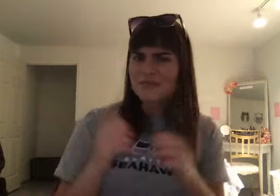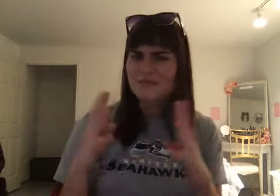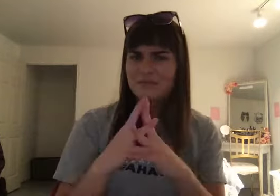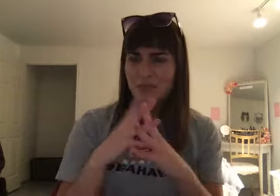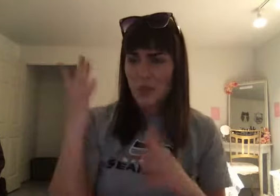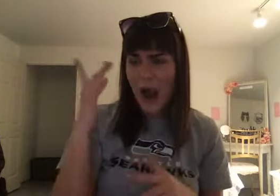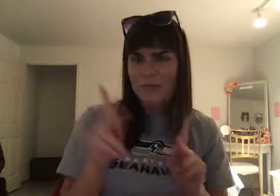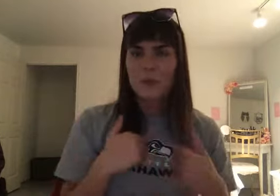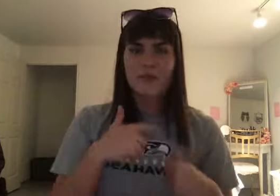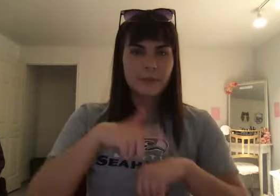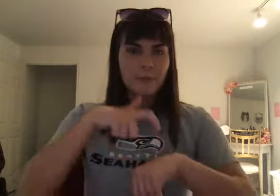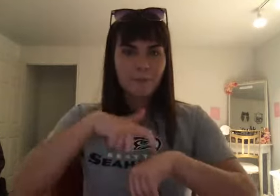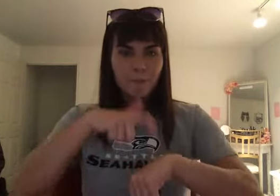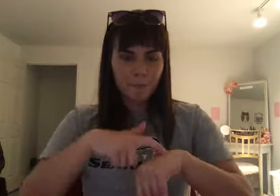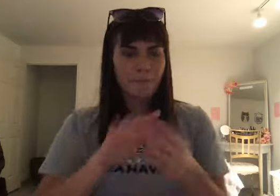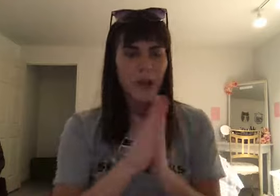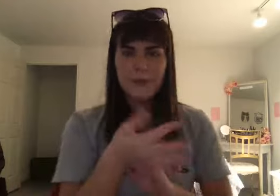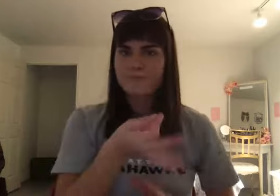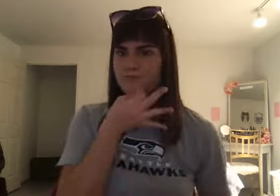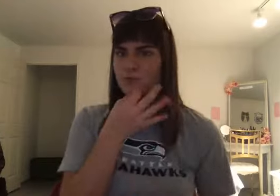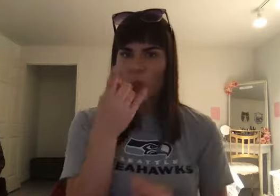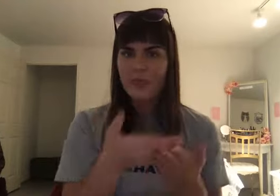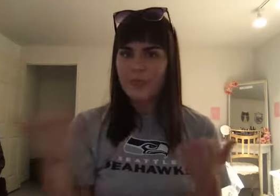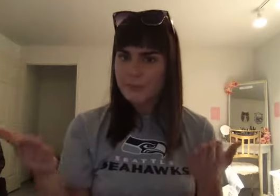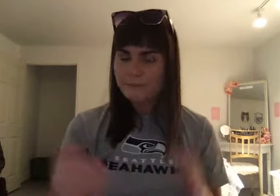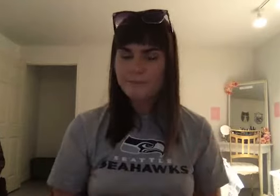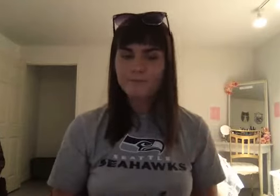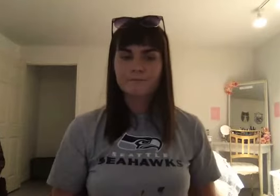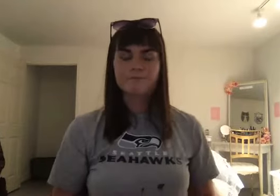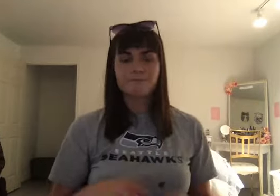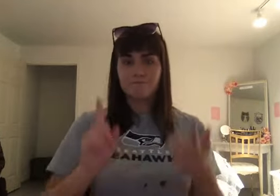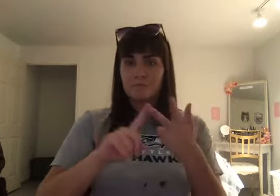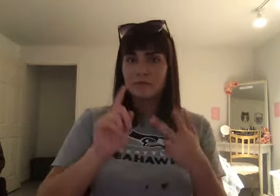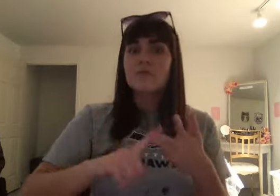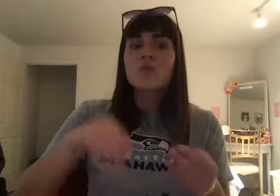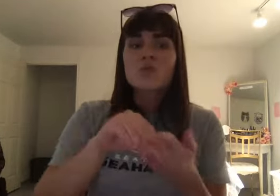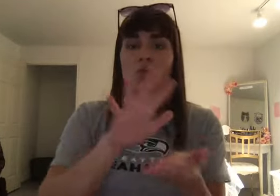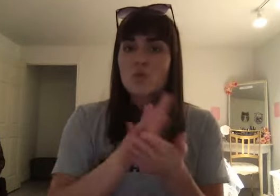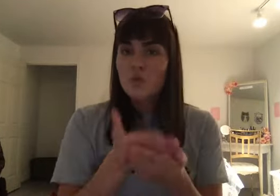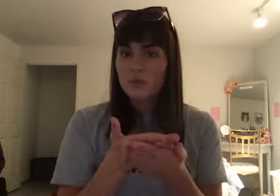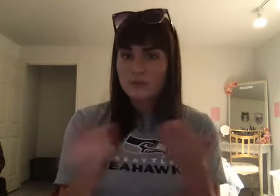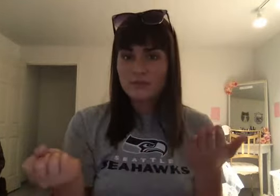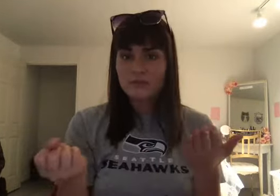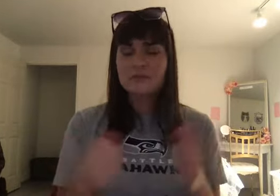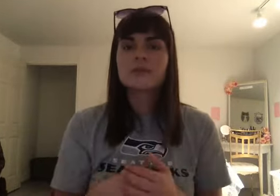to become masters at something. Another thing is record keeping. The Mesopotamians have the earliest